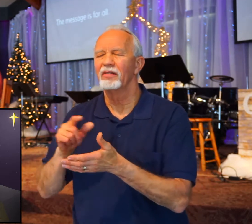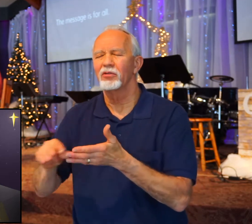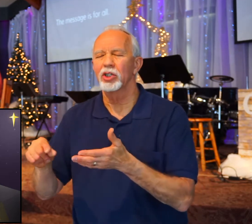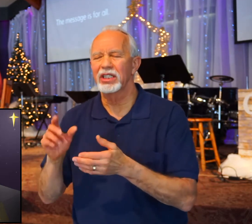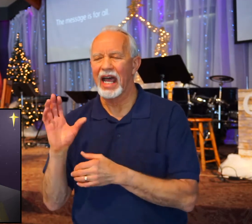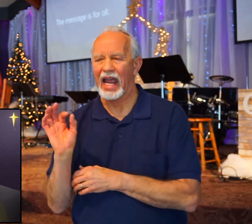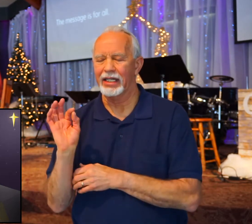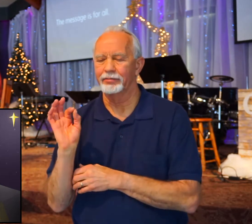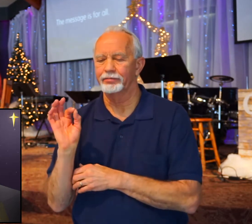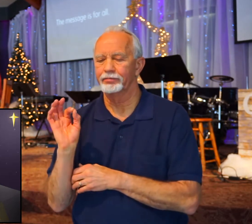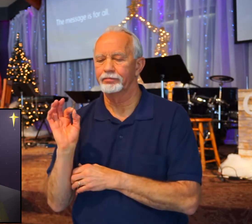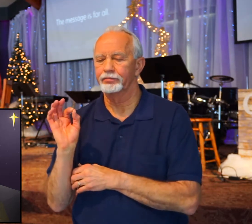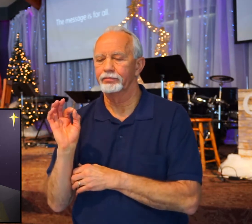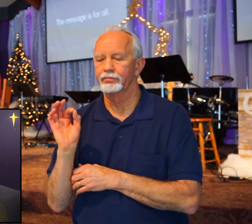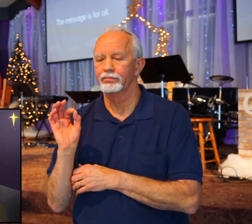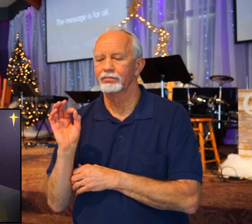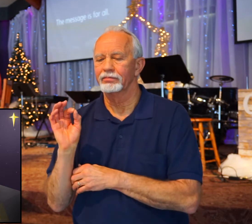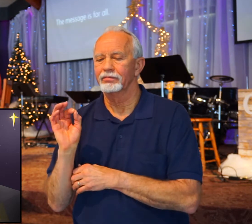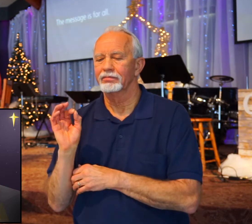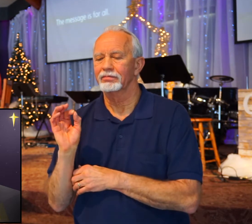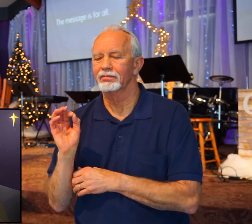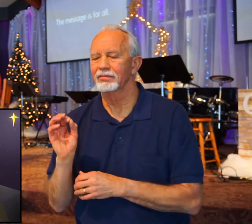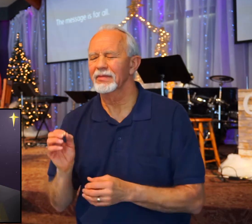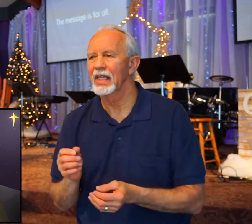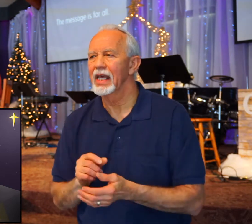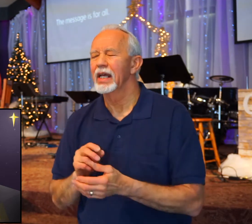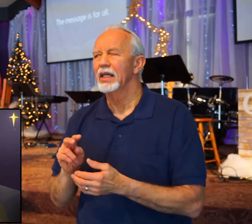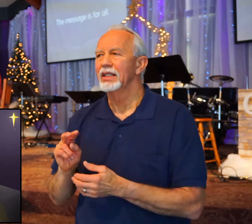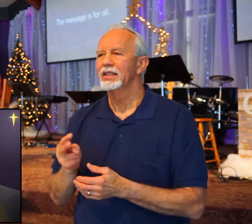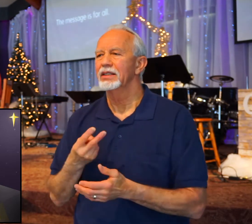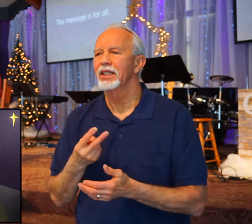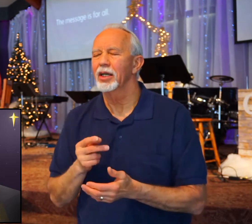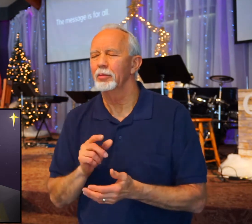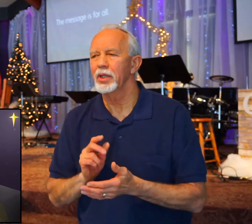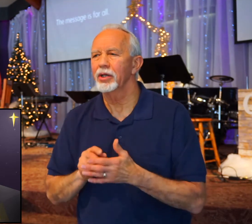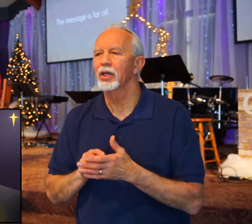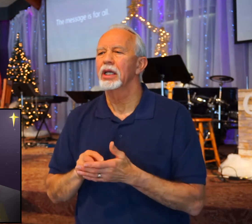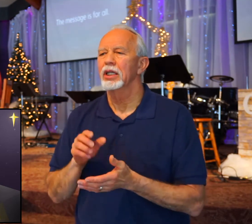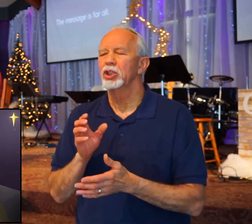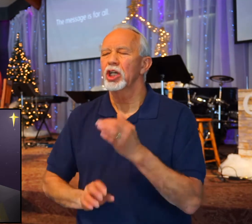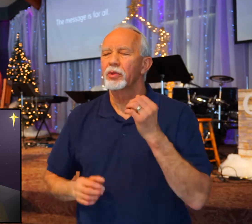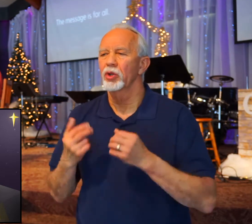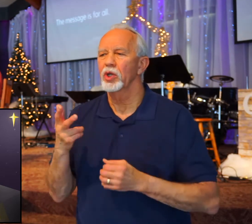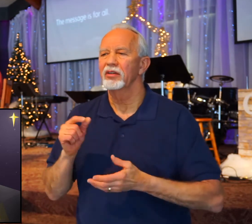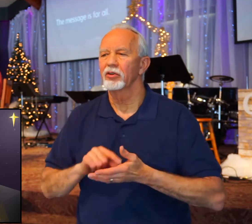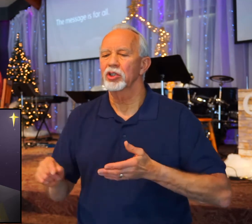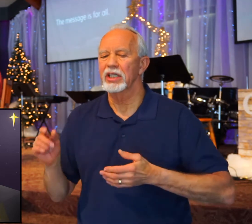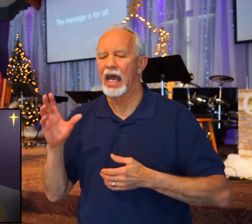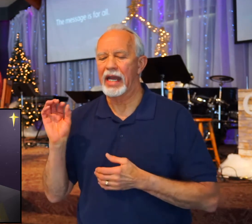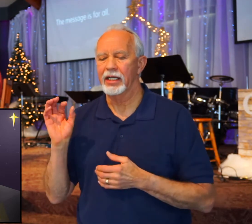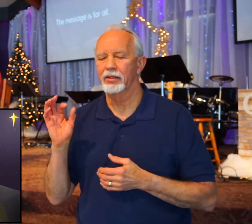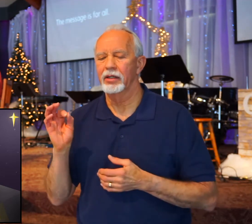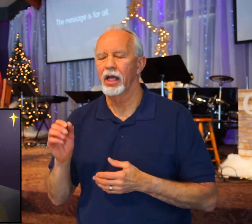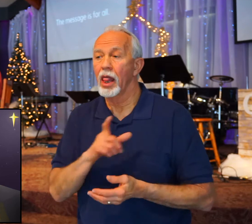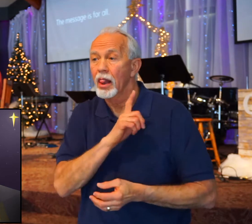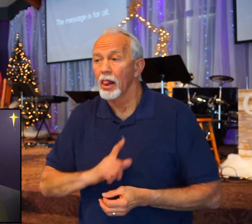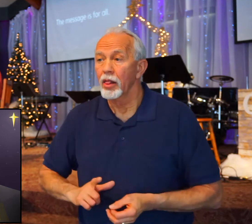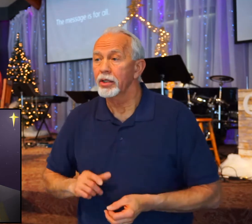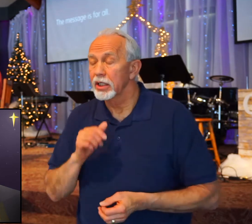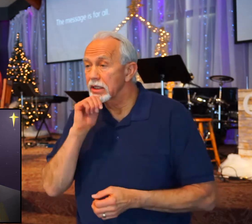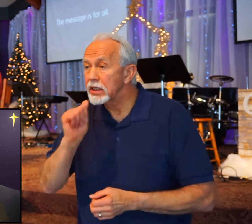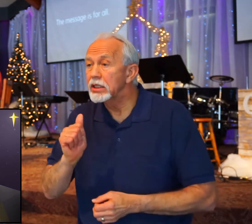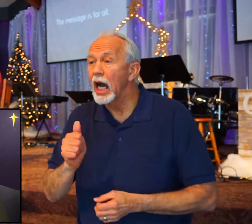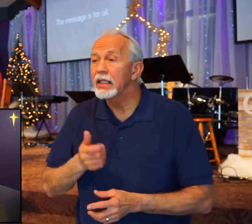9. So 2 Peter chapter 3, verse 9, this is what it says. "The Lord does